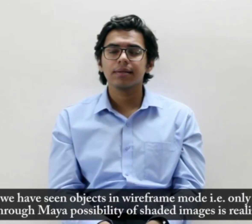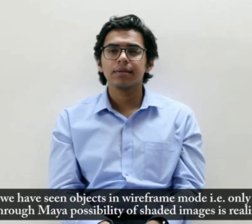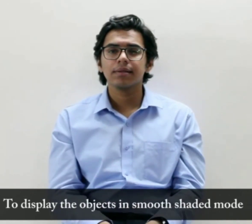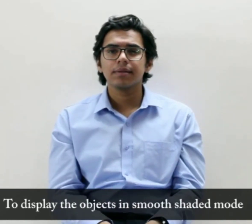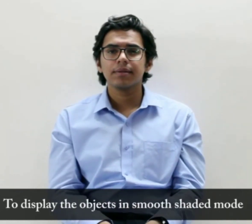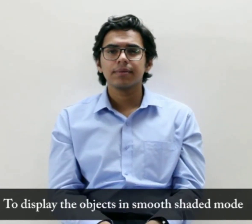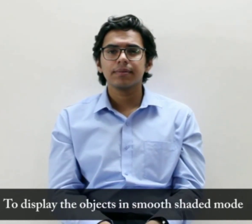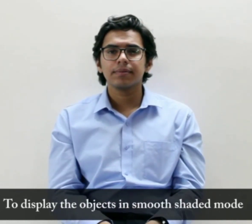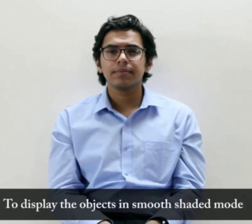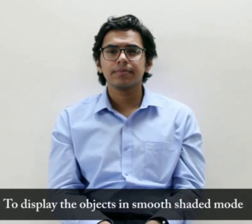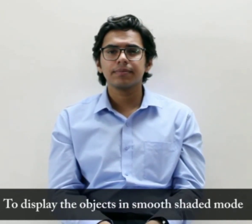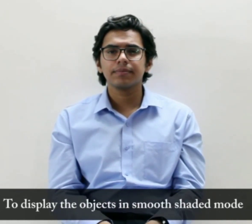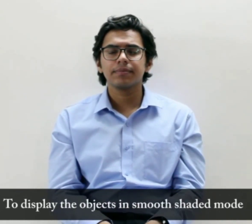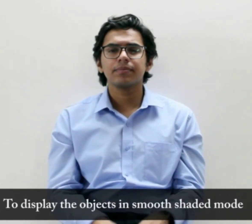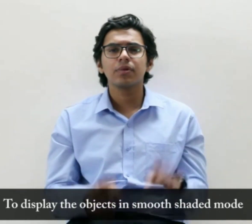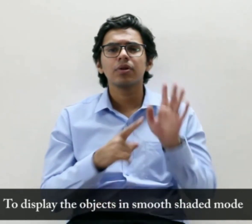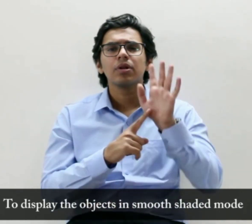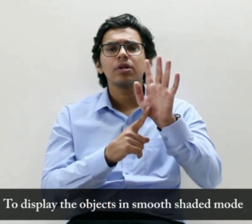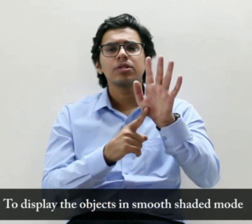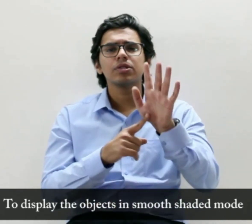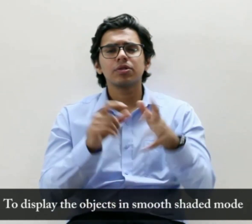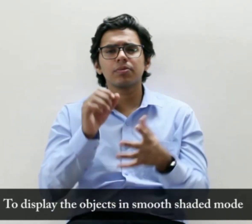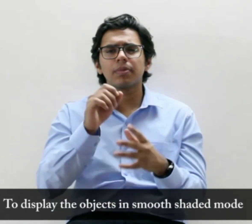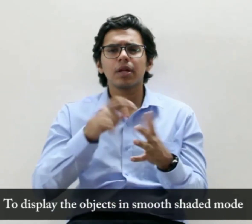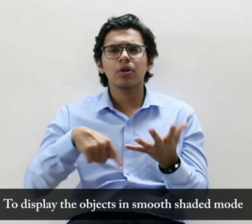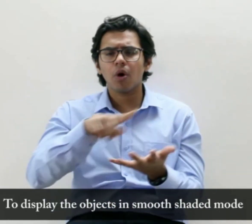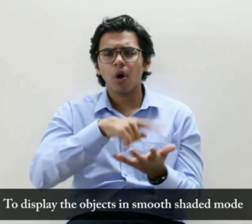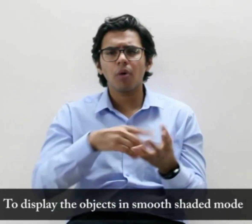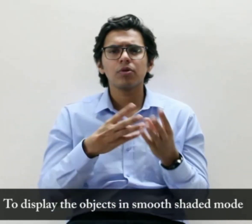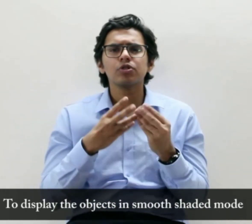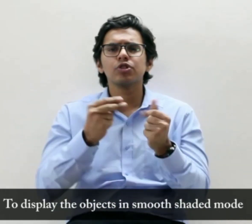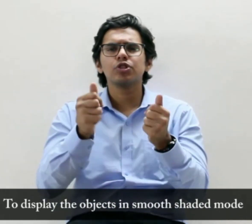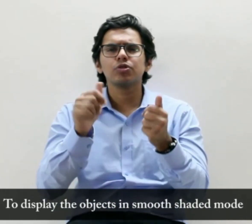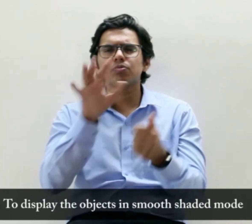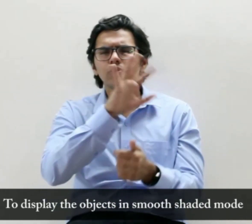To display the objects in smooth shaded mode,